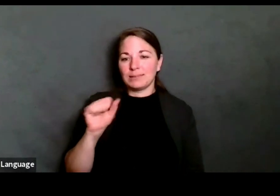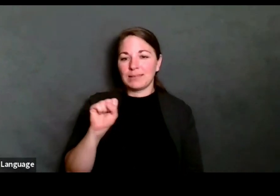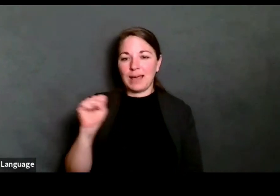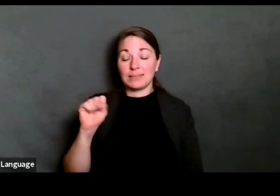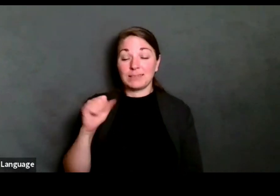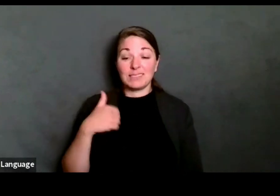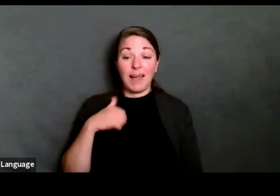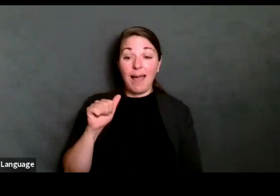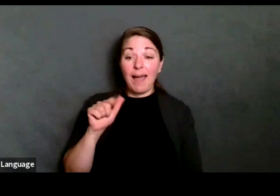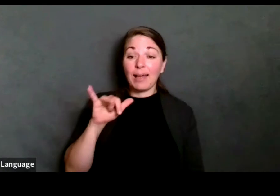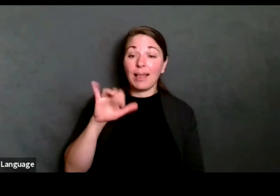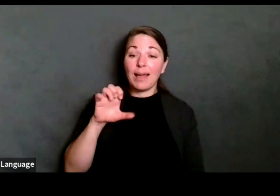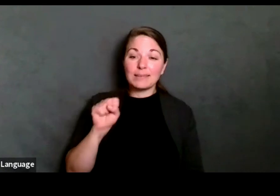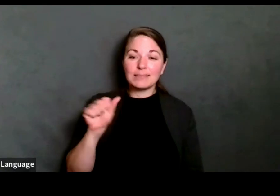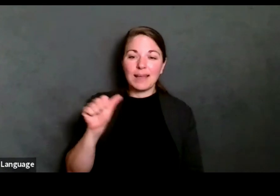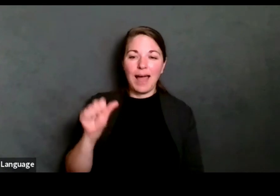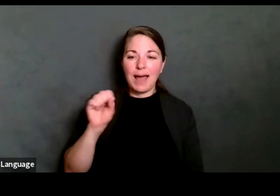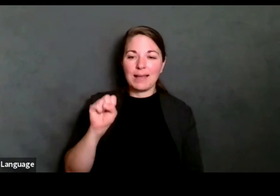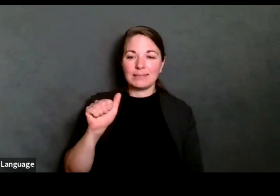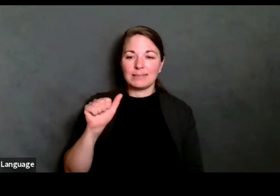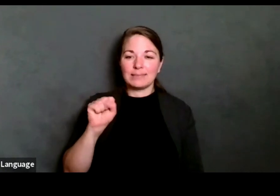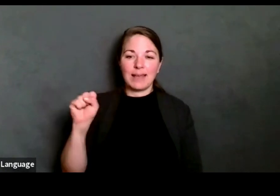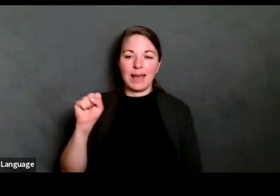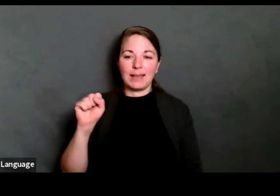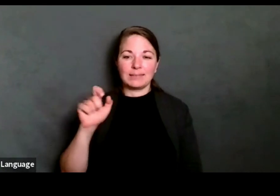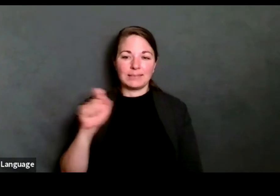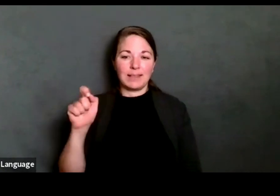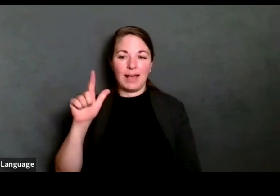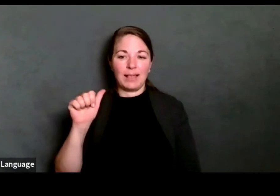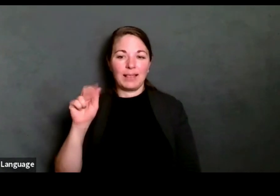allies@sas-lane.org. I also always appreciate your feedback,